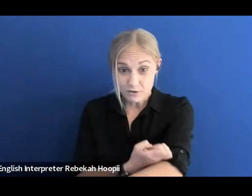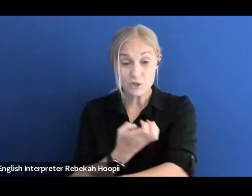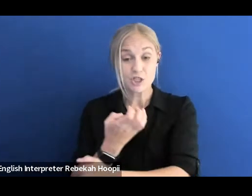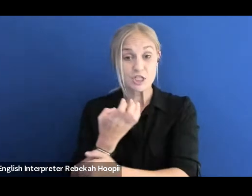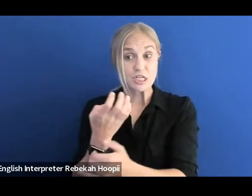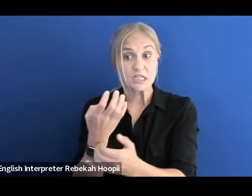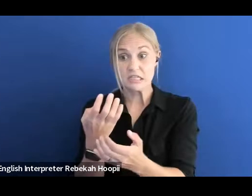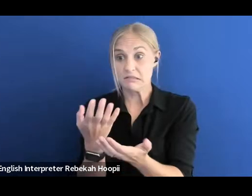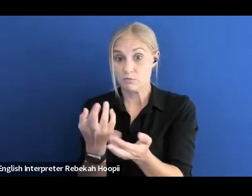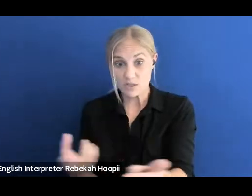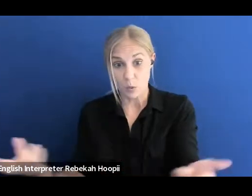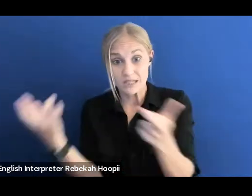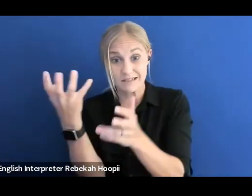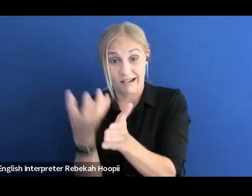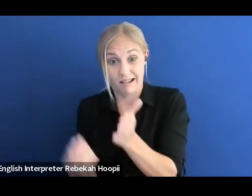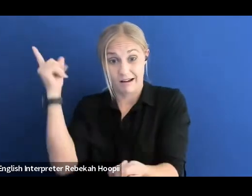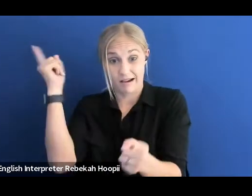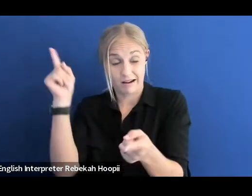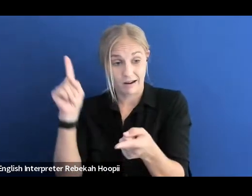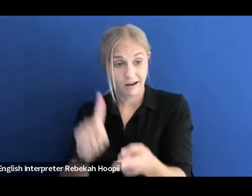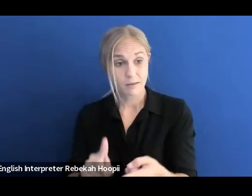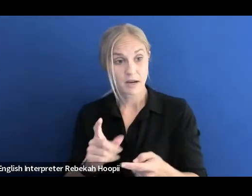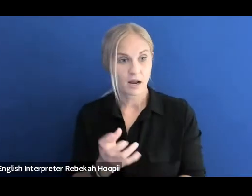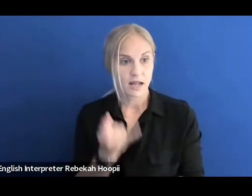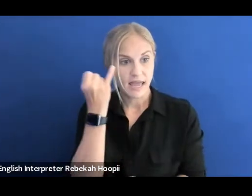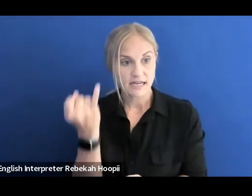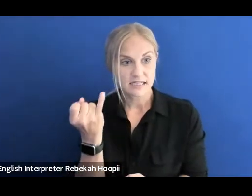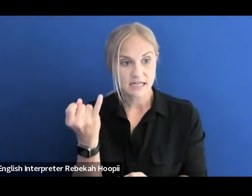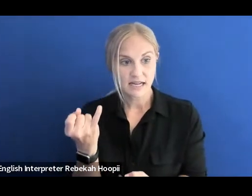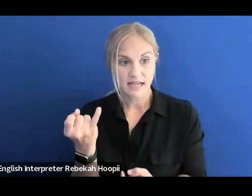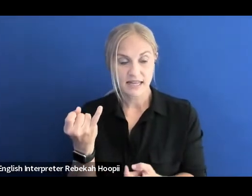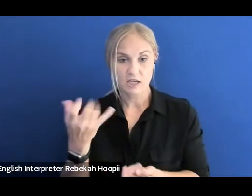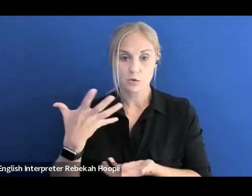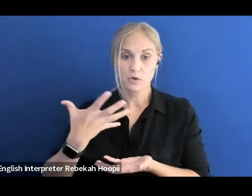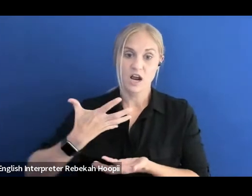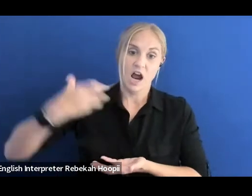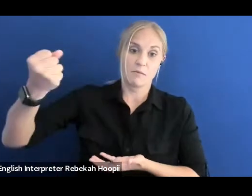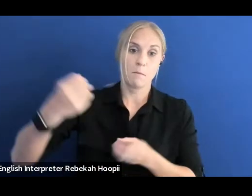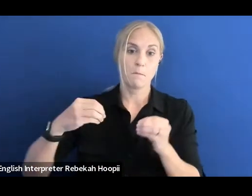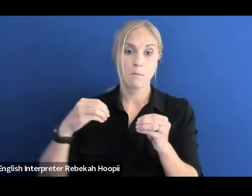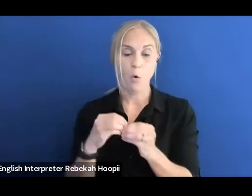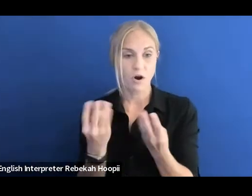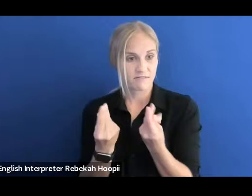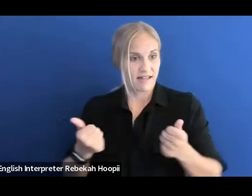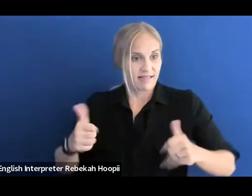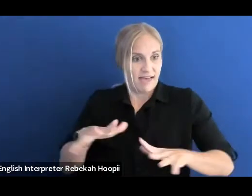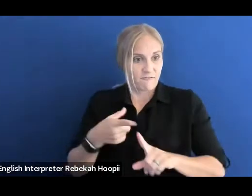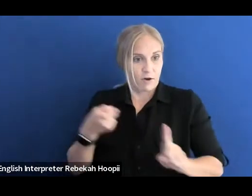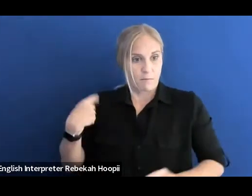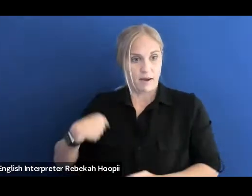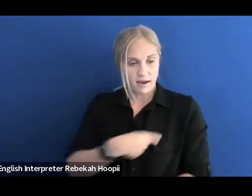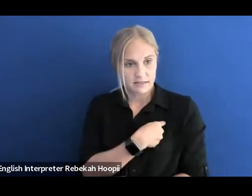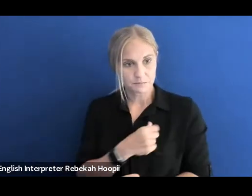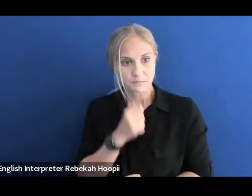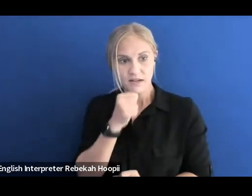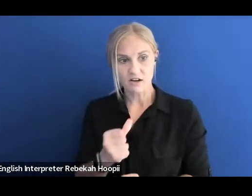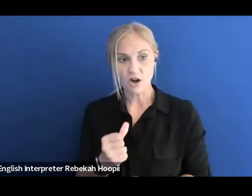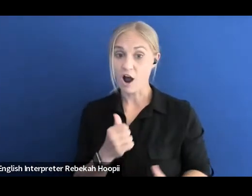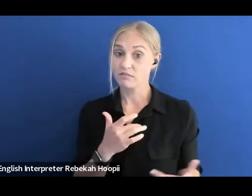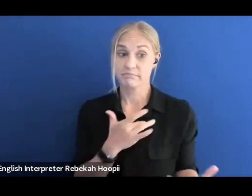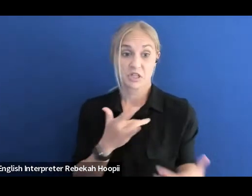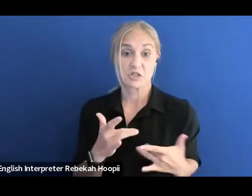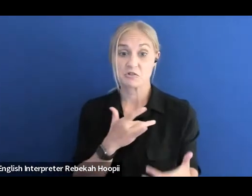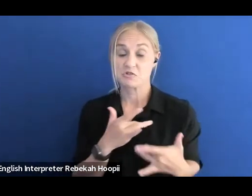forth. And the idea that we would take more of our lands and not be concerned with